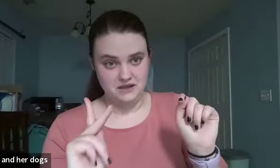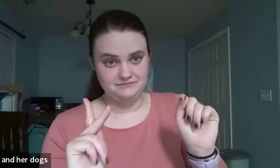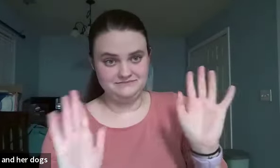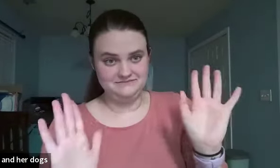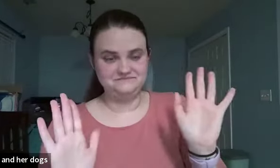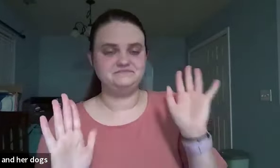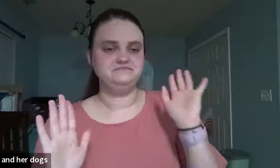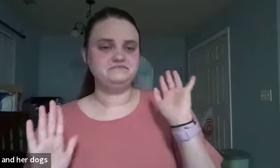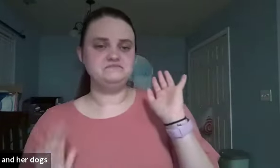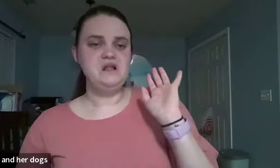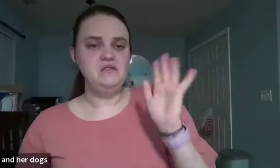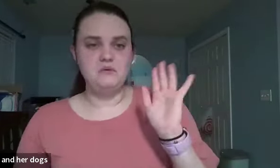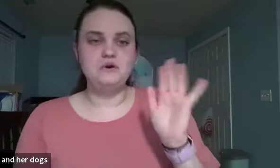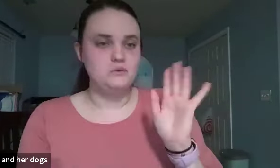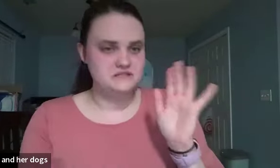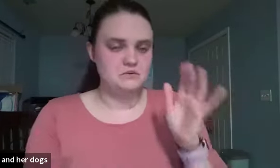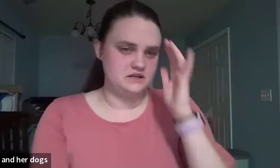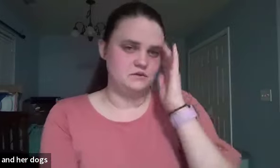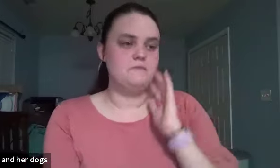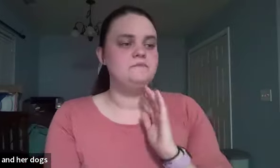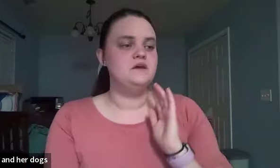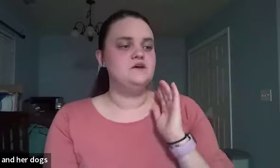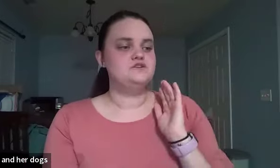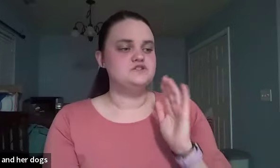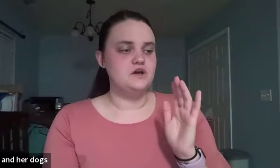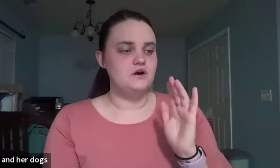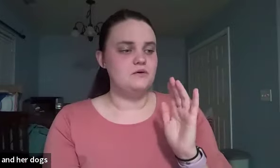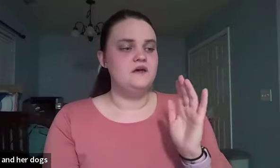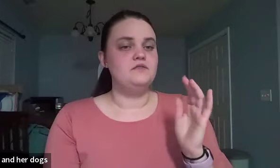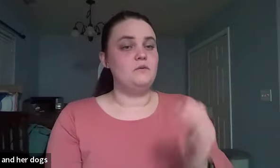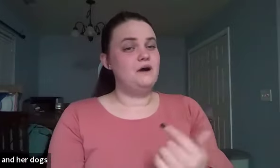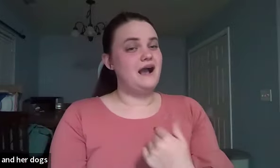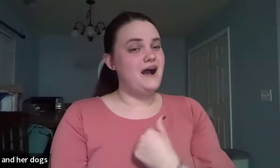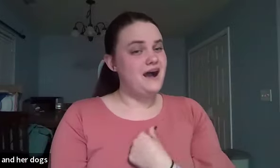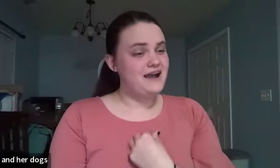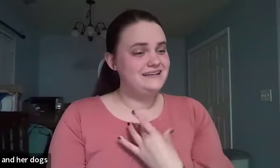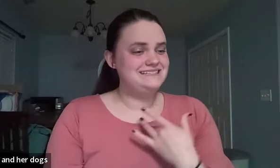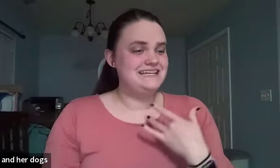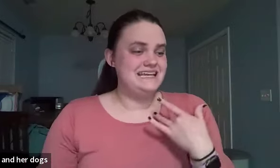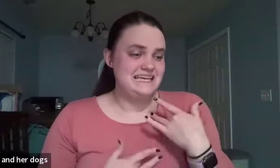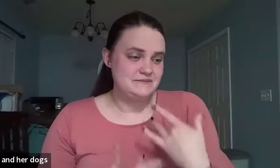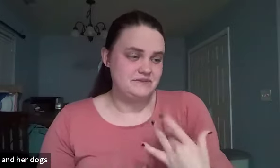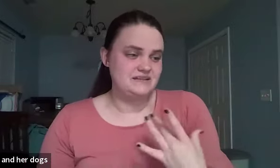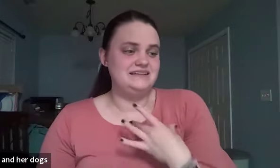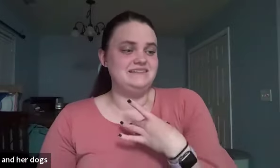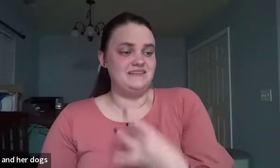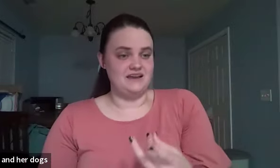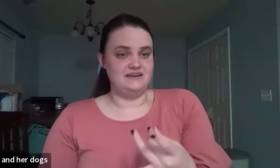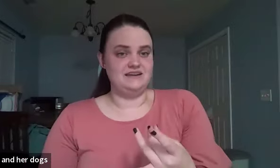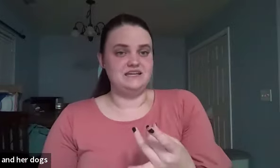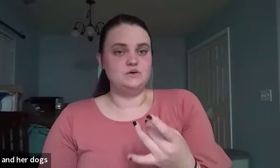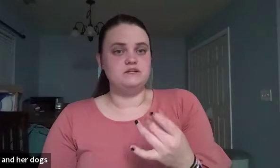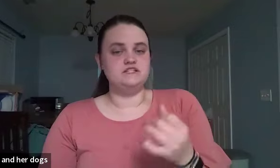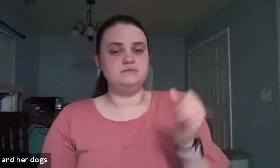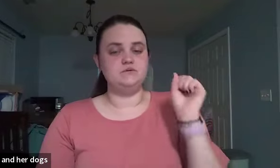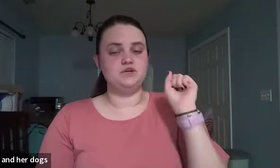Okay. That one always can work as well. So the one I typically like is going to be